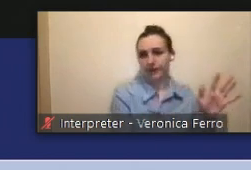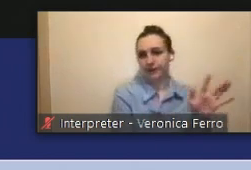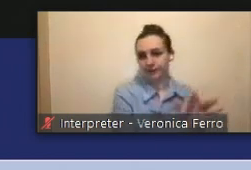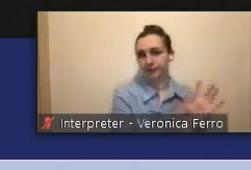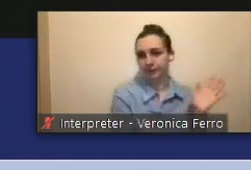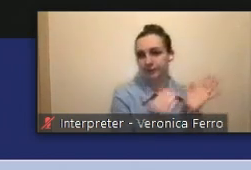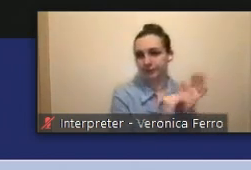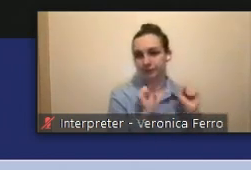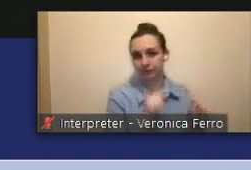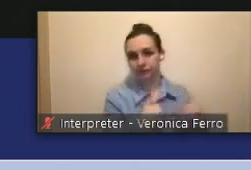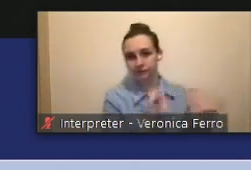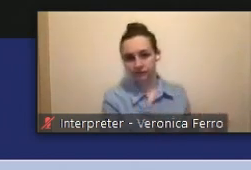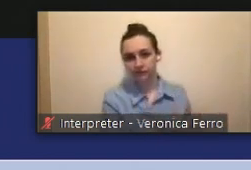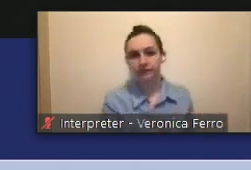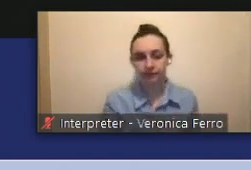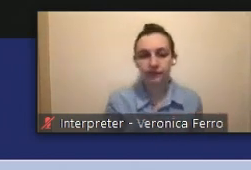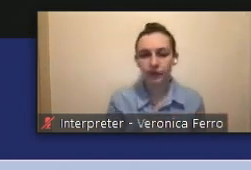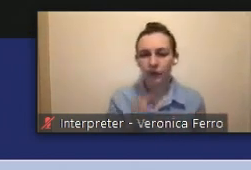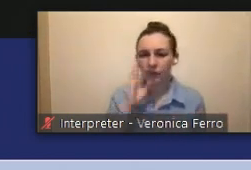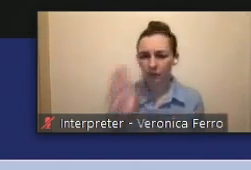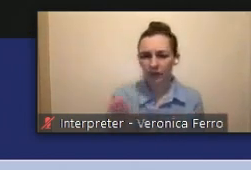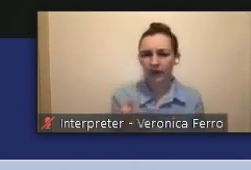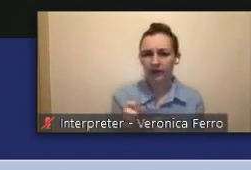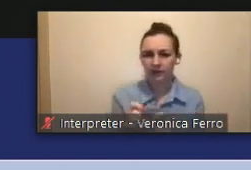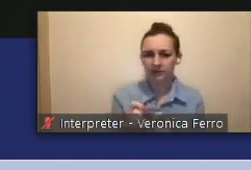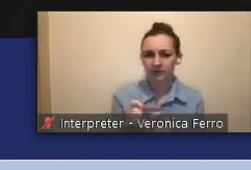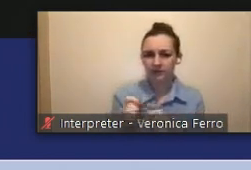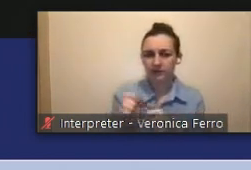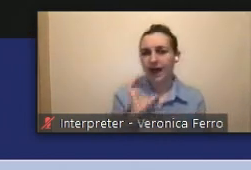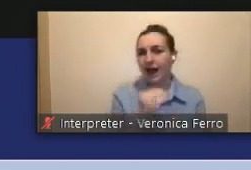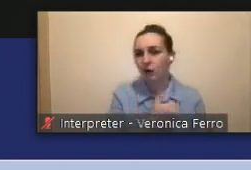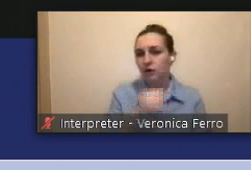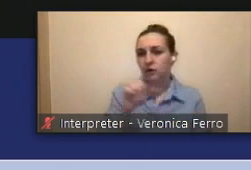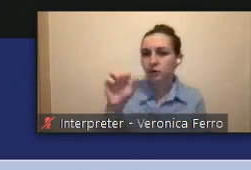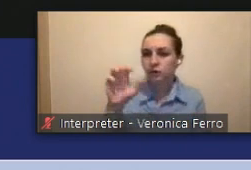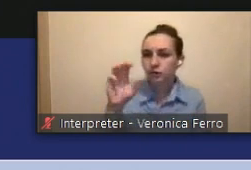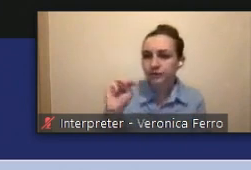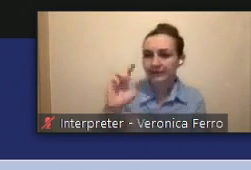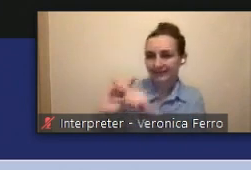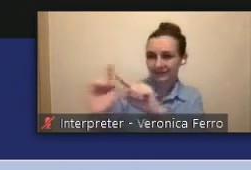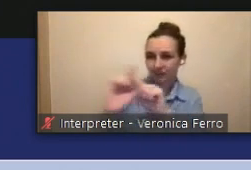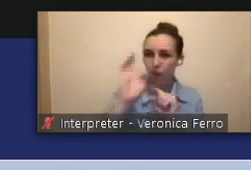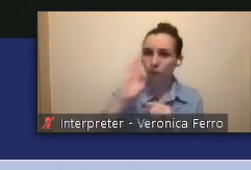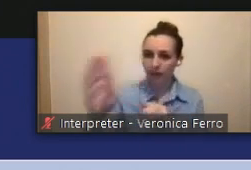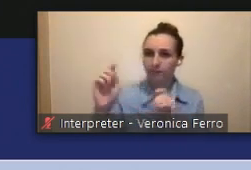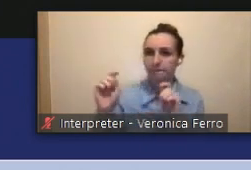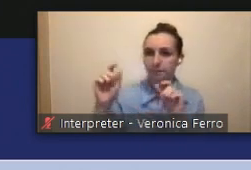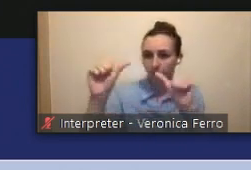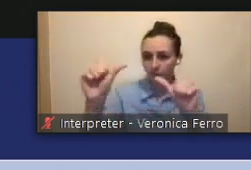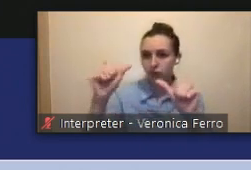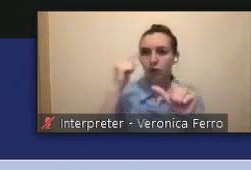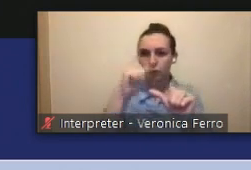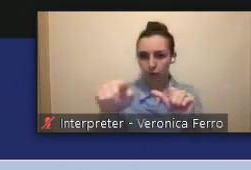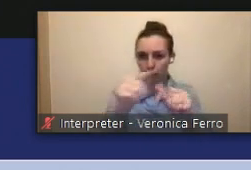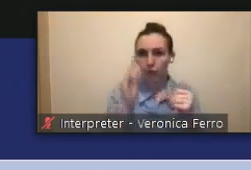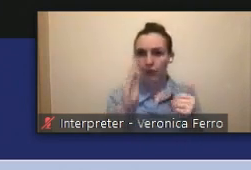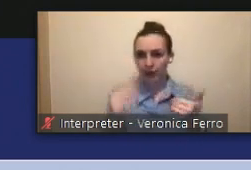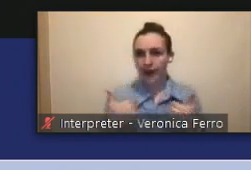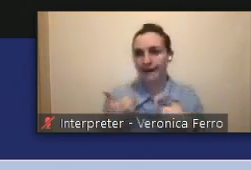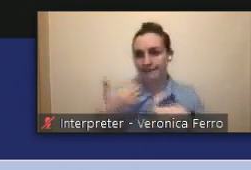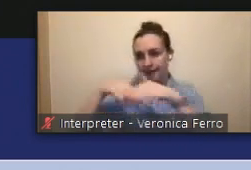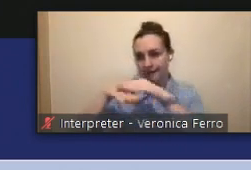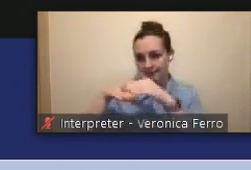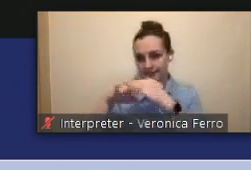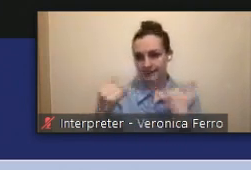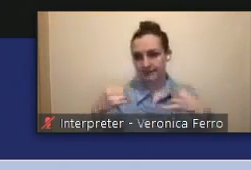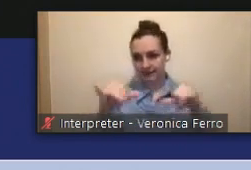that to our social media channels in the near future in advance of this Friday start to this outage. So from here, I'd like to turn it